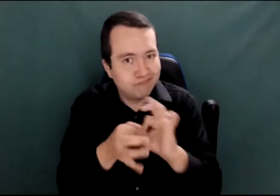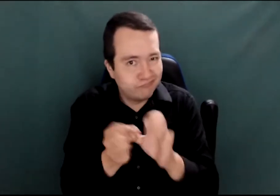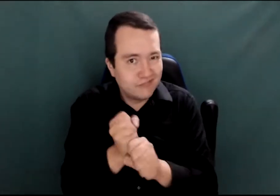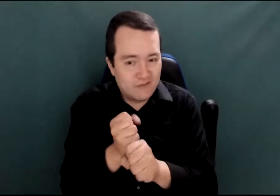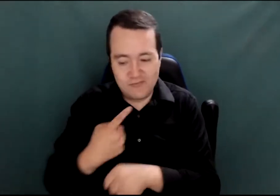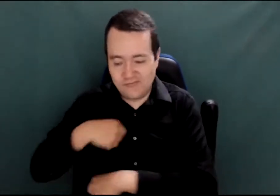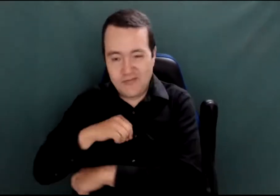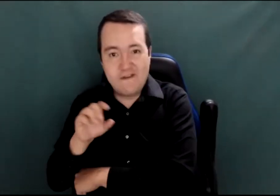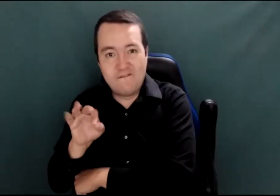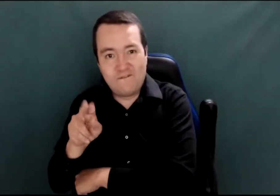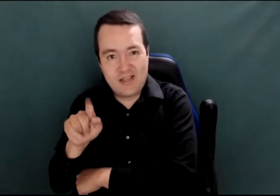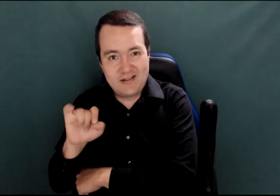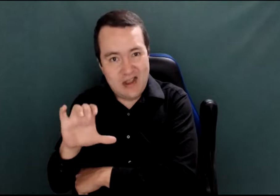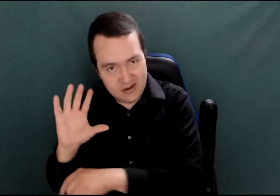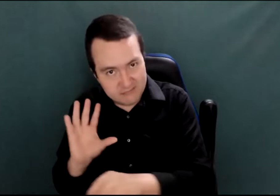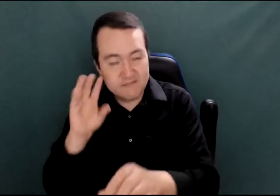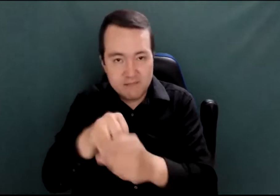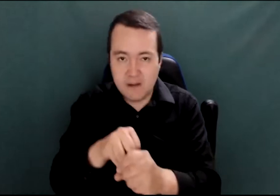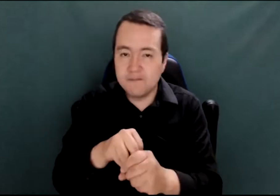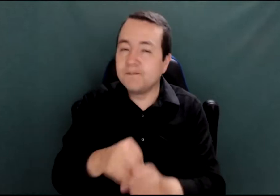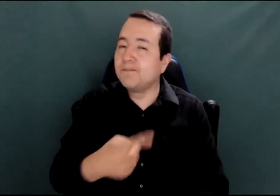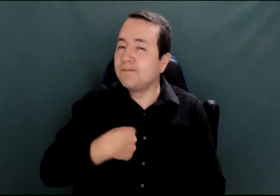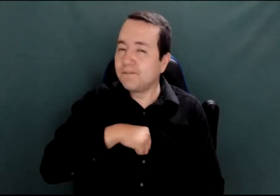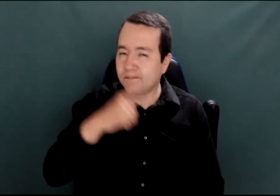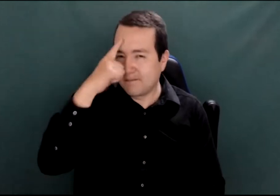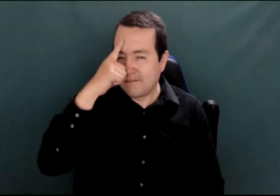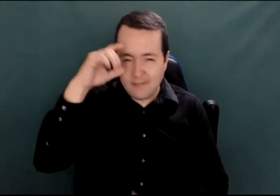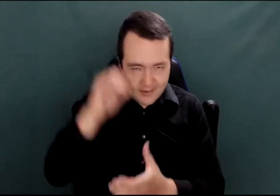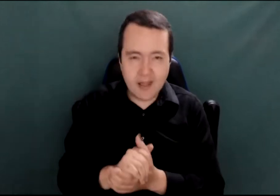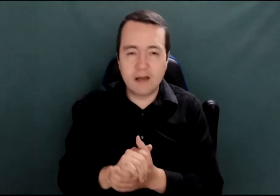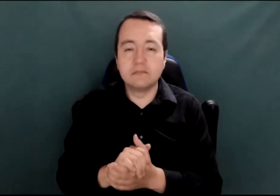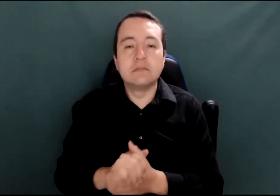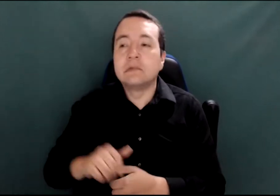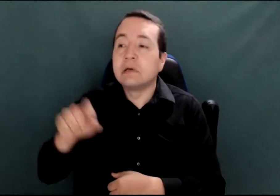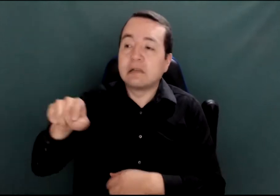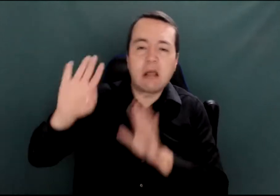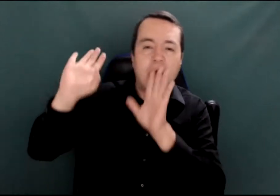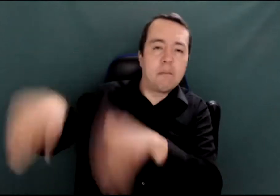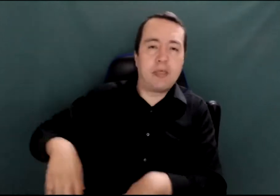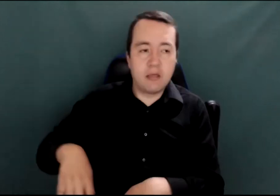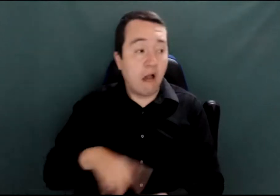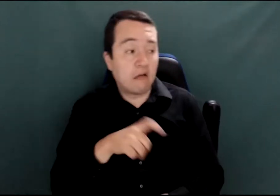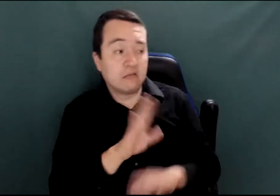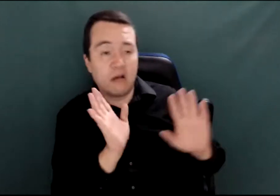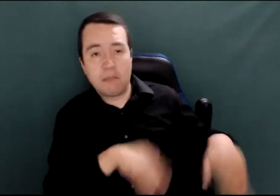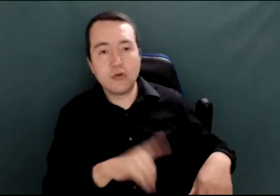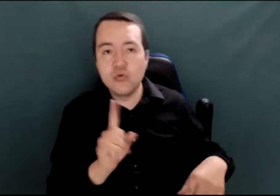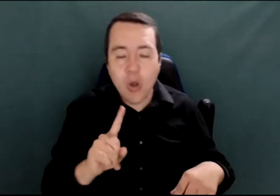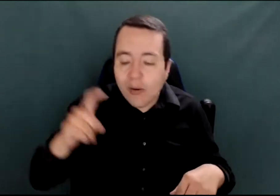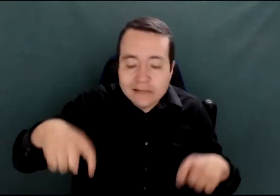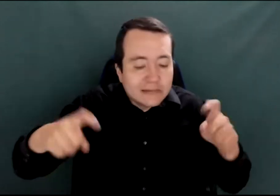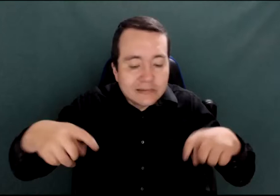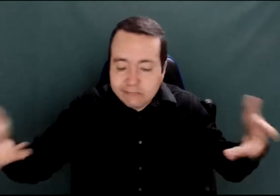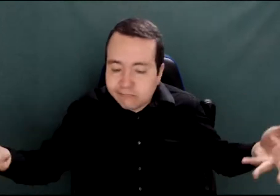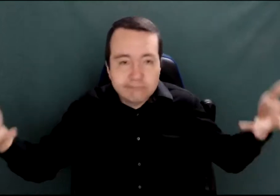as FILAC are pleased to join you because we believe that we all want to solve